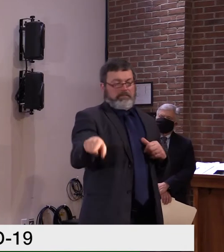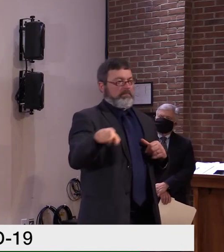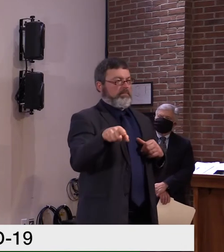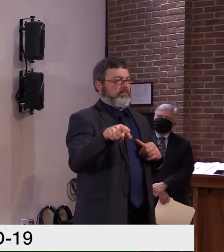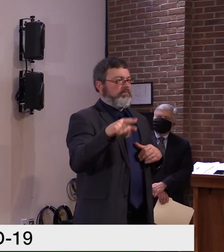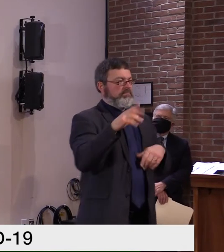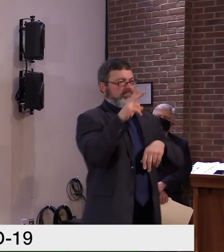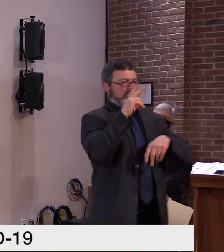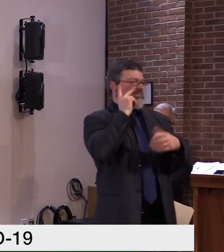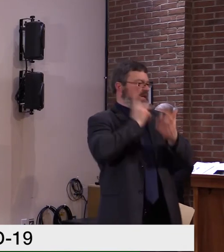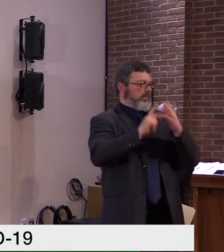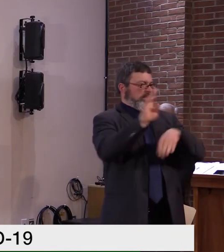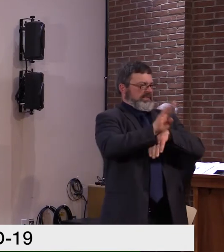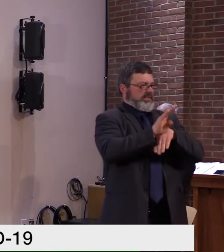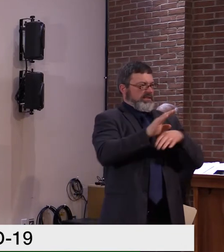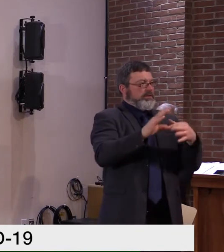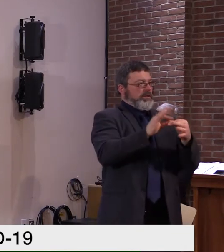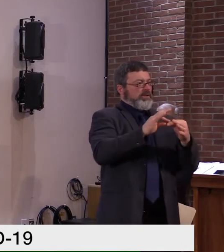to that particular